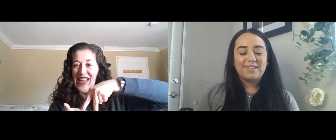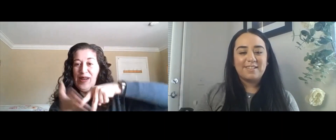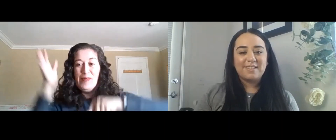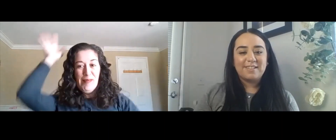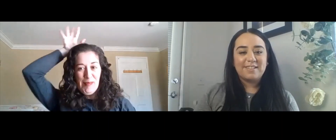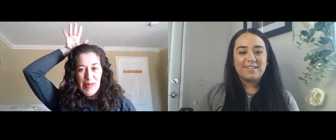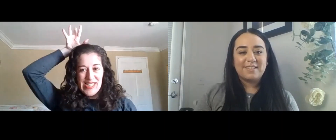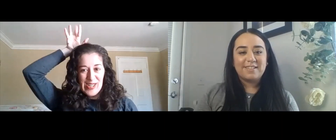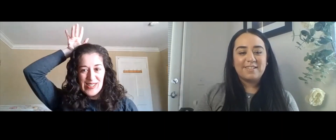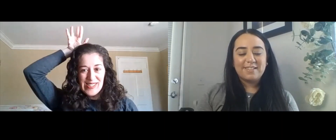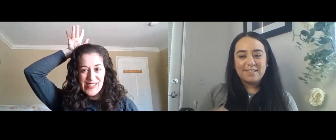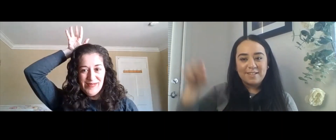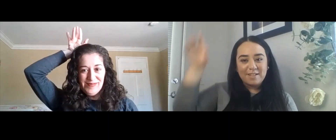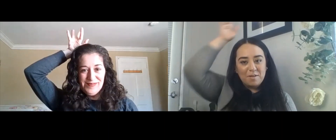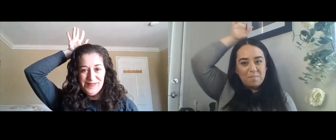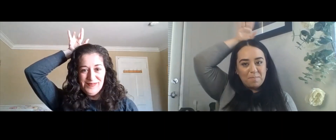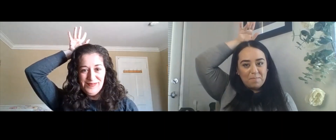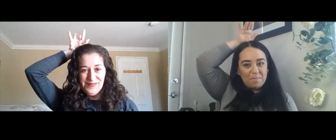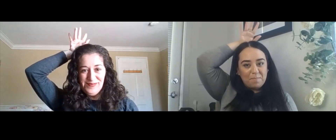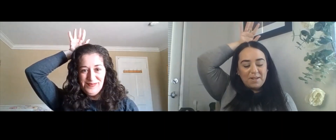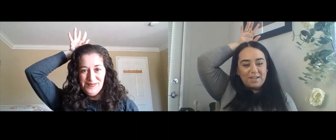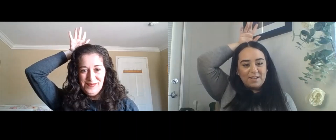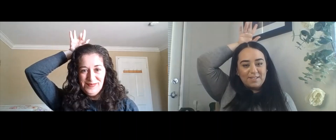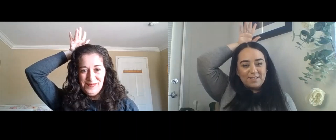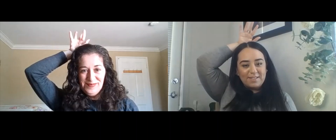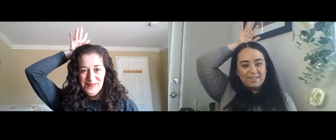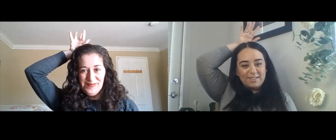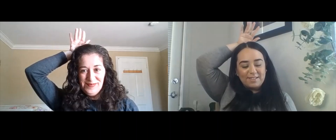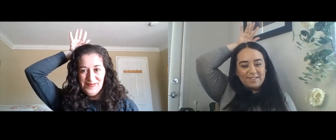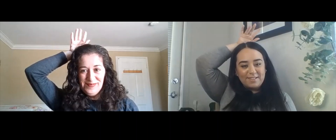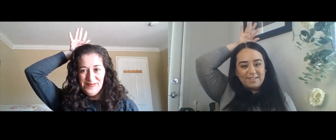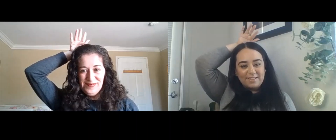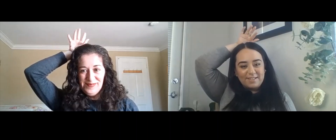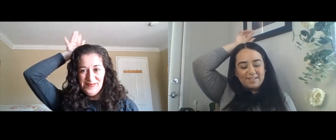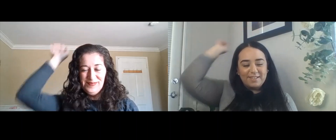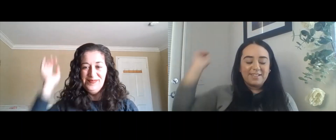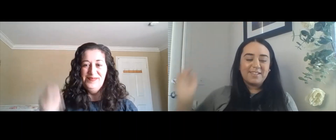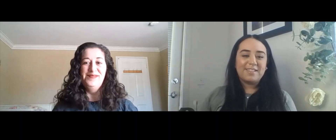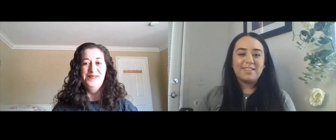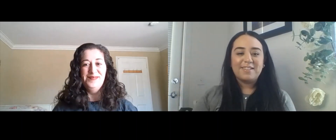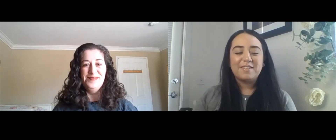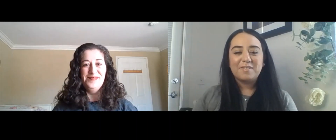And then Pentecost. Pentecost.